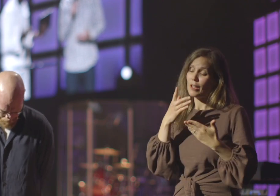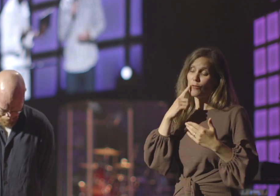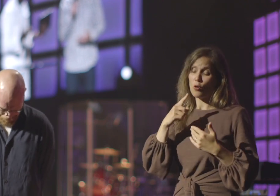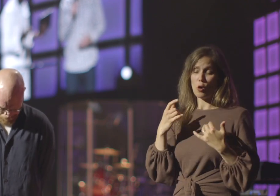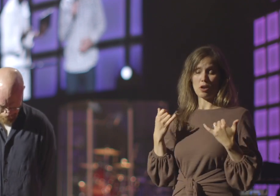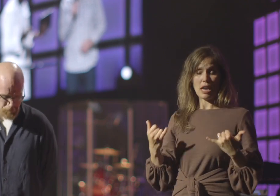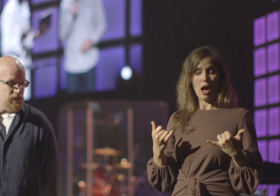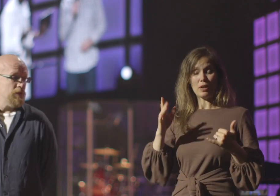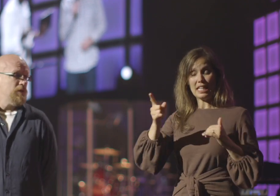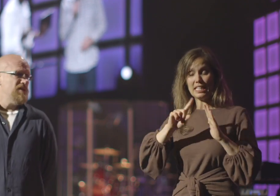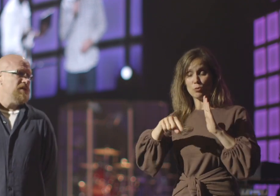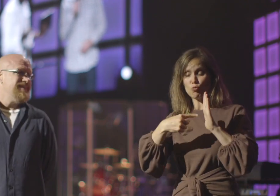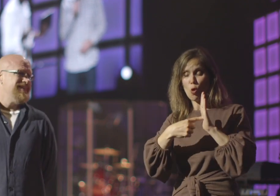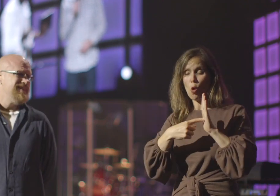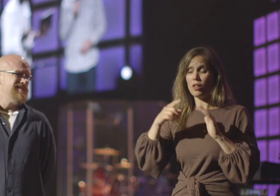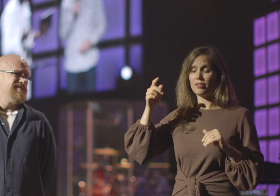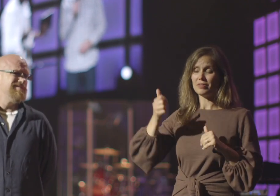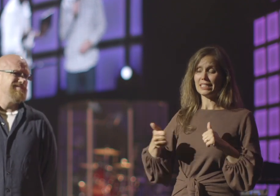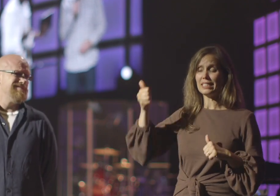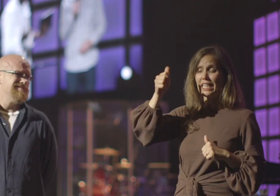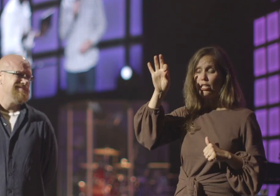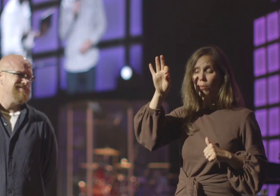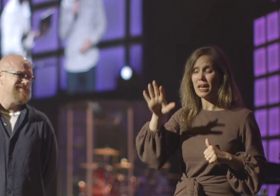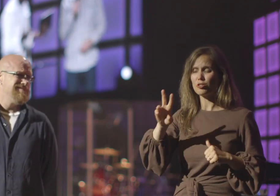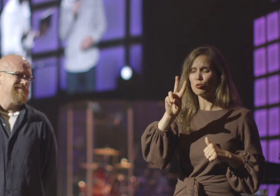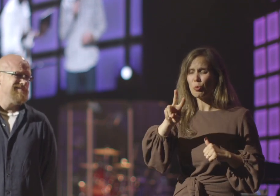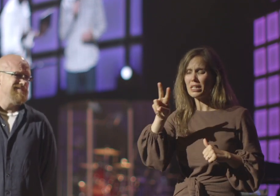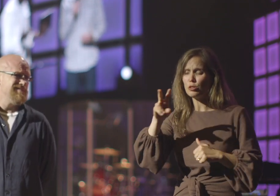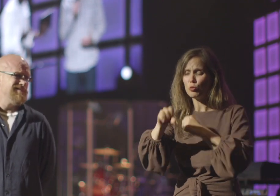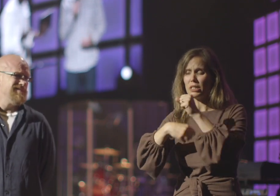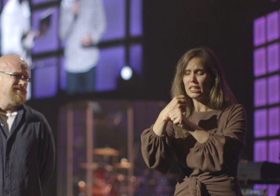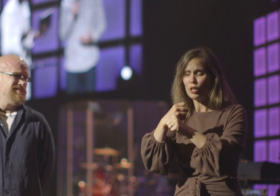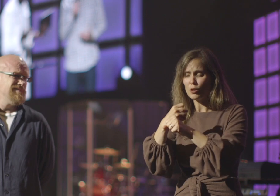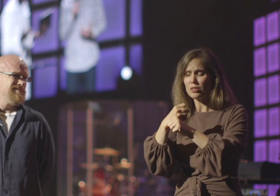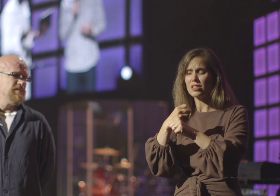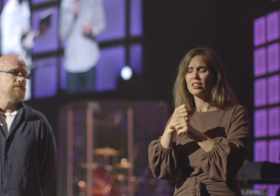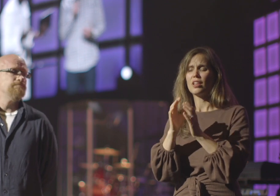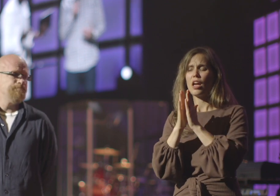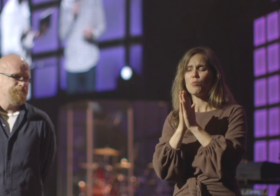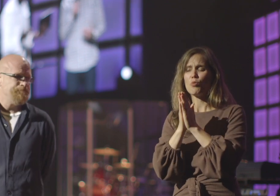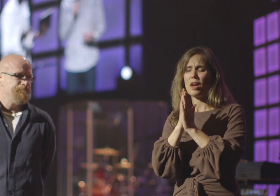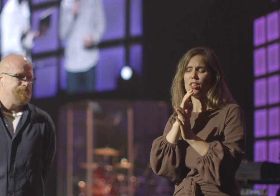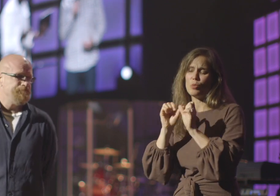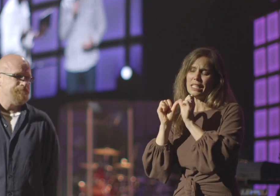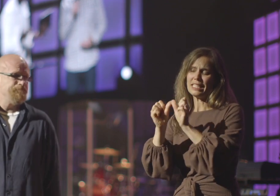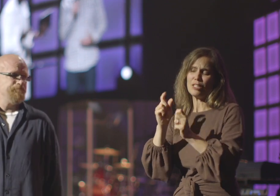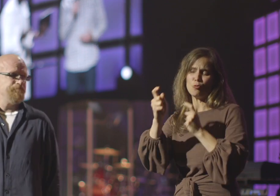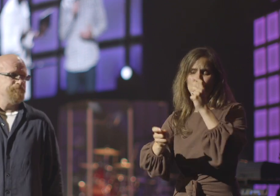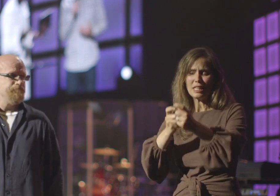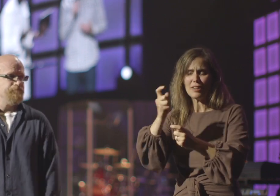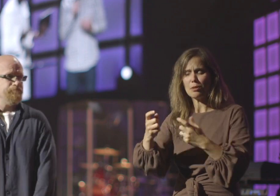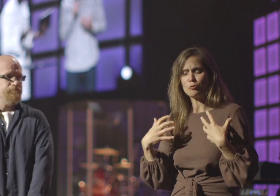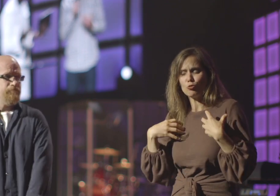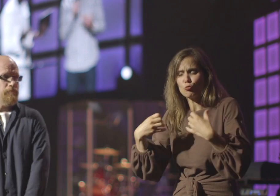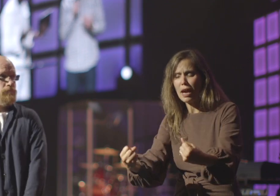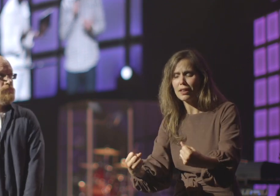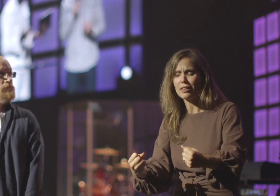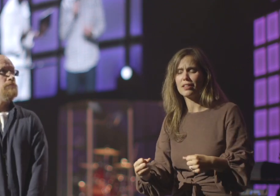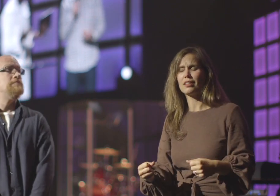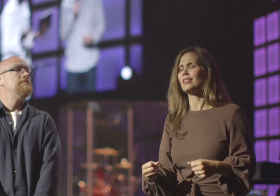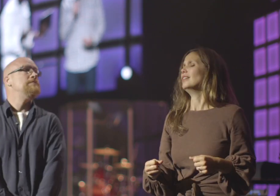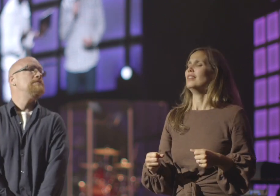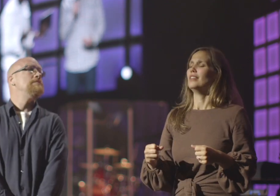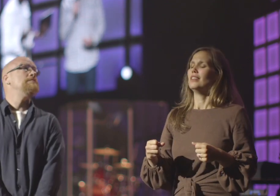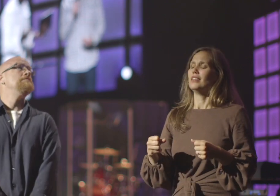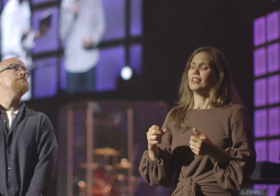now in this role as the senior pastor of this great church. I pray you continue to renew his strength. I pray you continue to fill him with